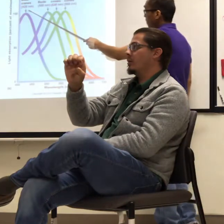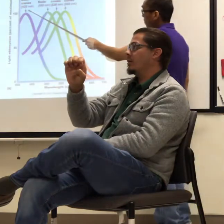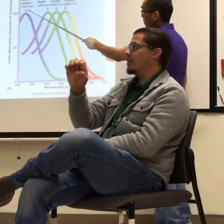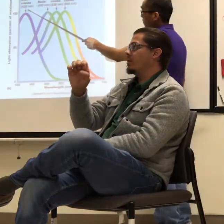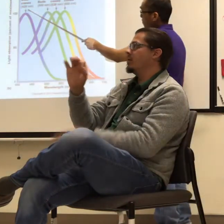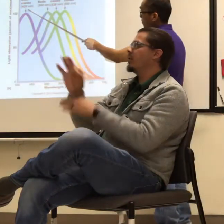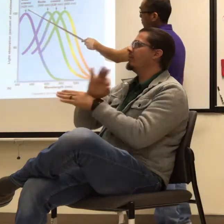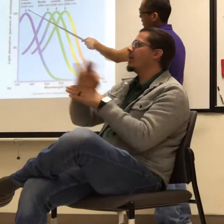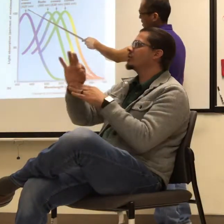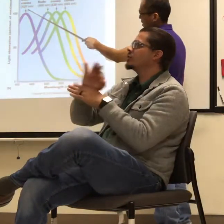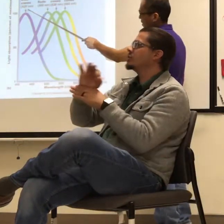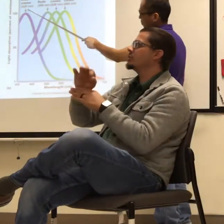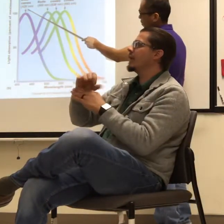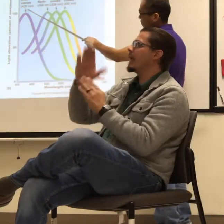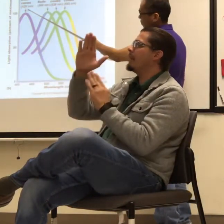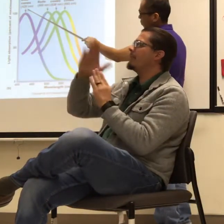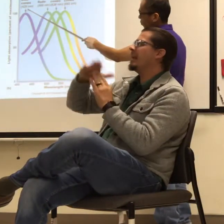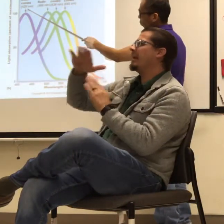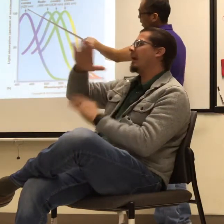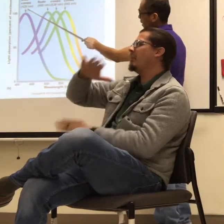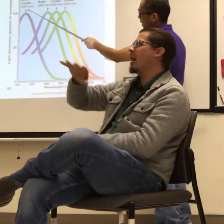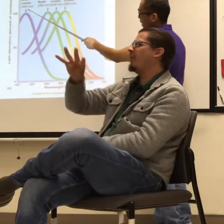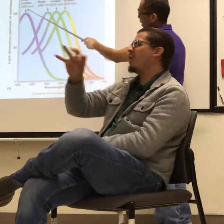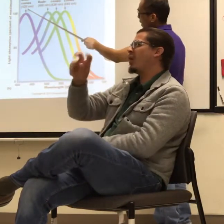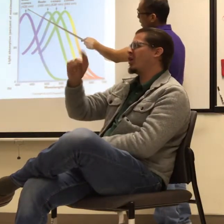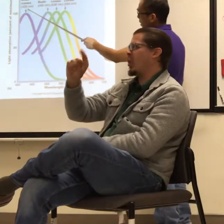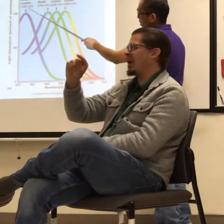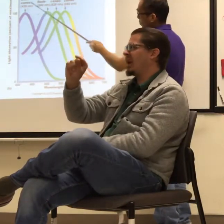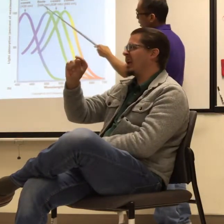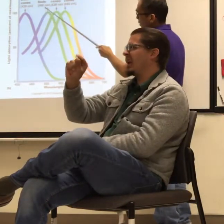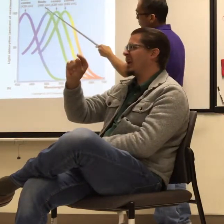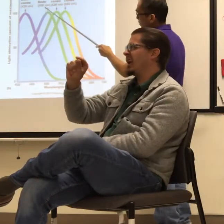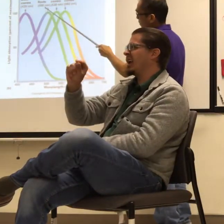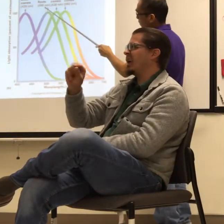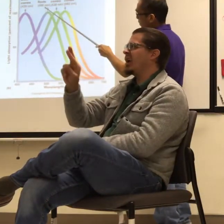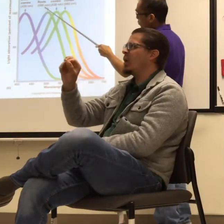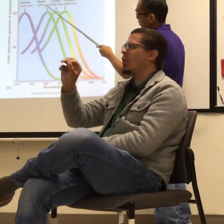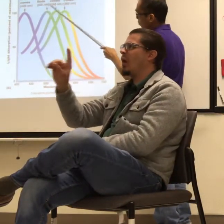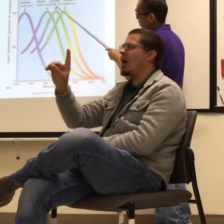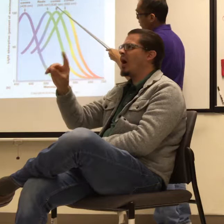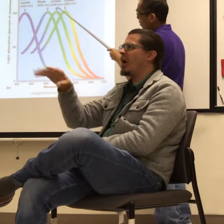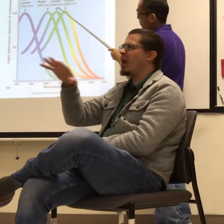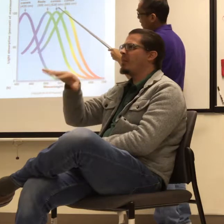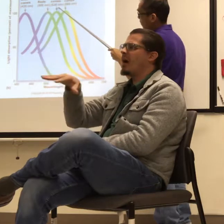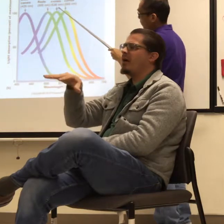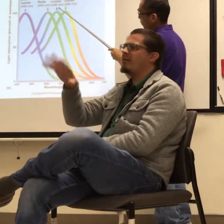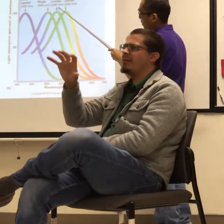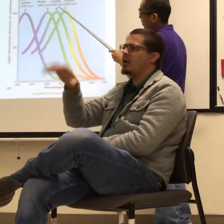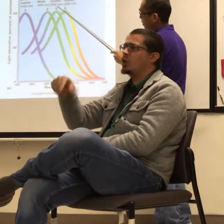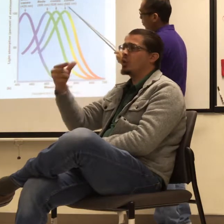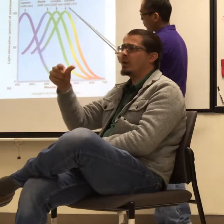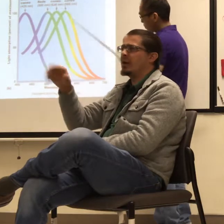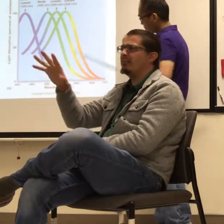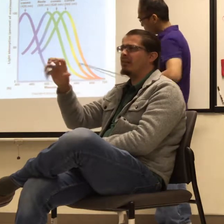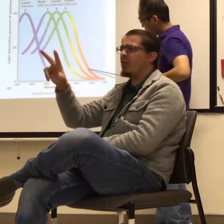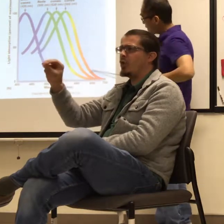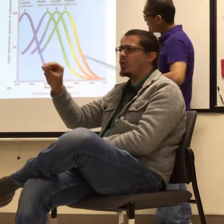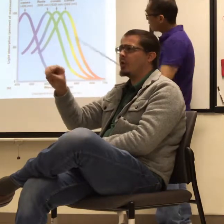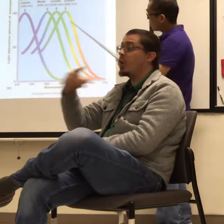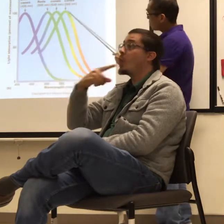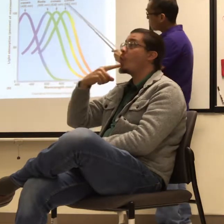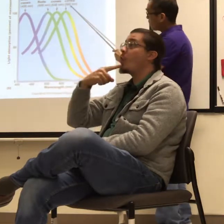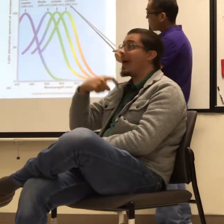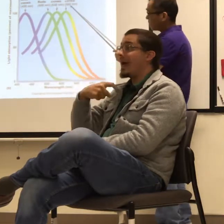work at a peak of around 420. Rods are around 500. Green cones, 530. When you're in the